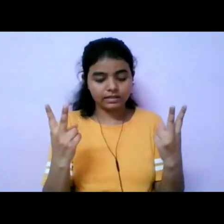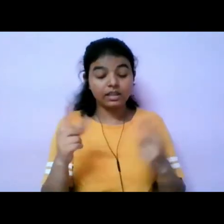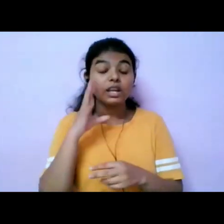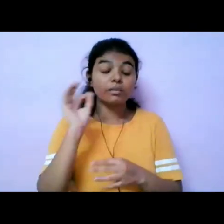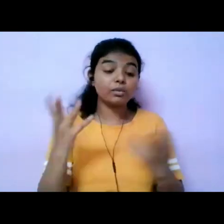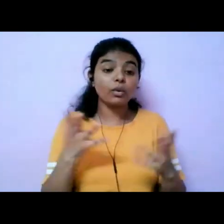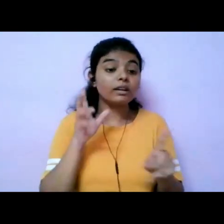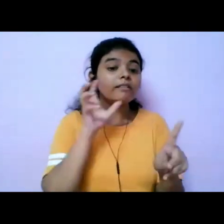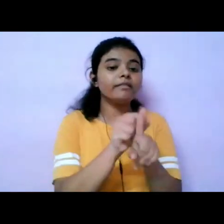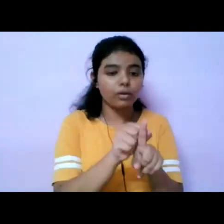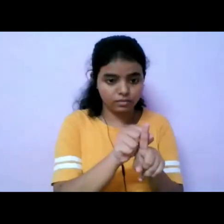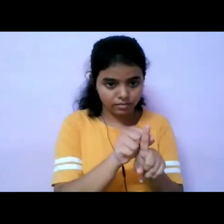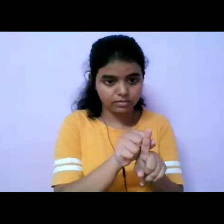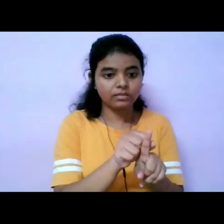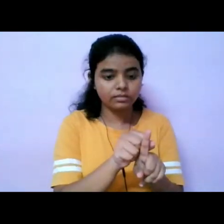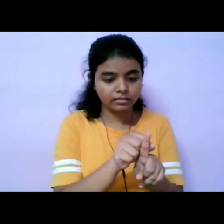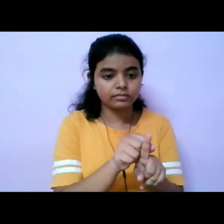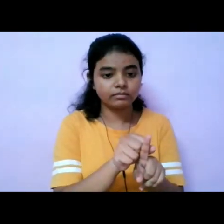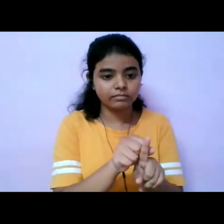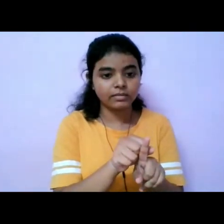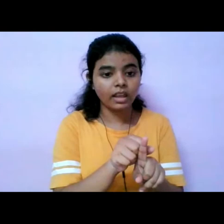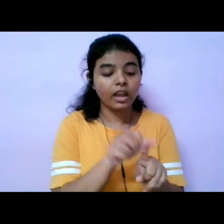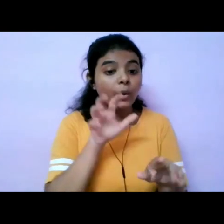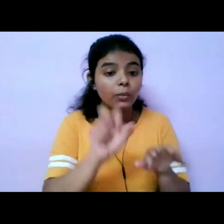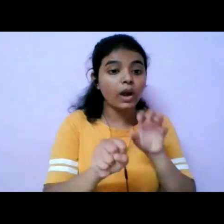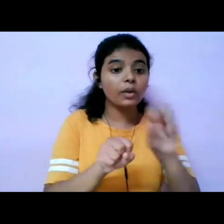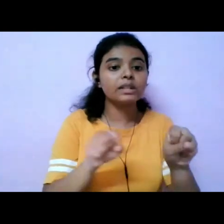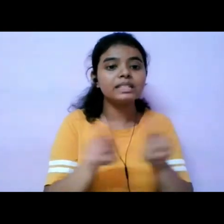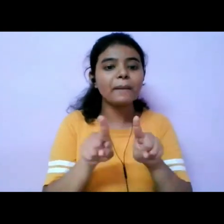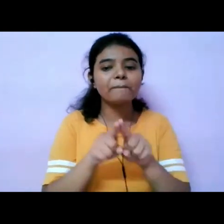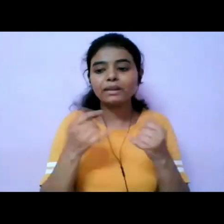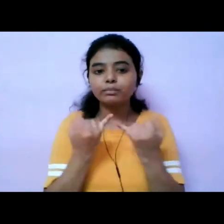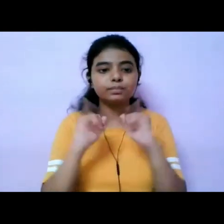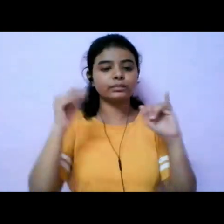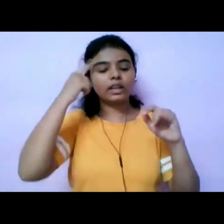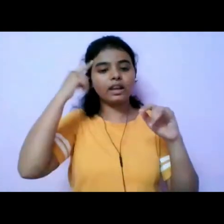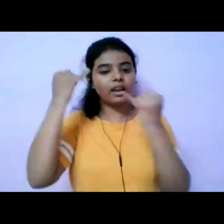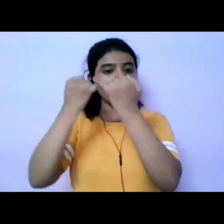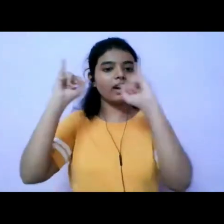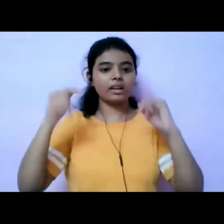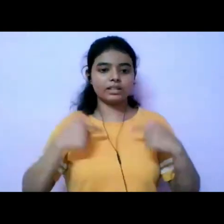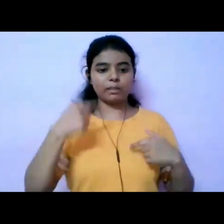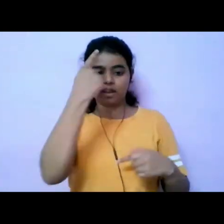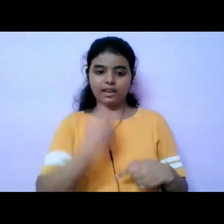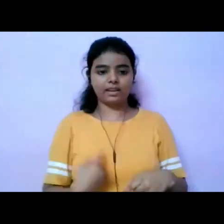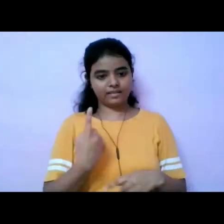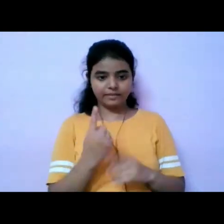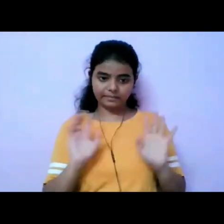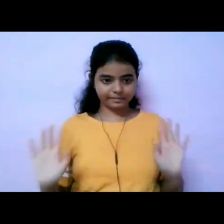to recognize that, right? That's actually a kind of liberating thought when you realize I'm an individual